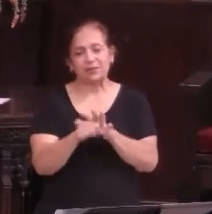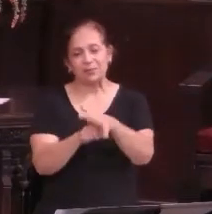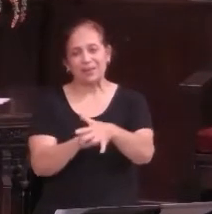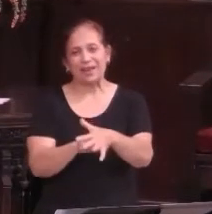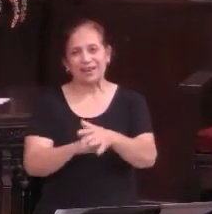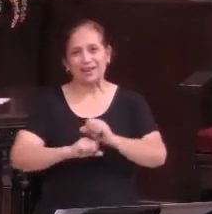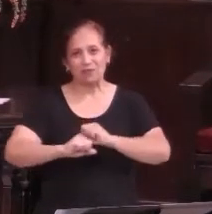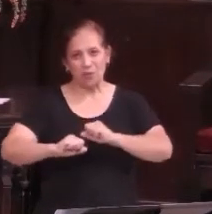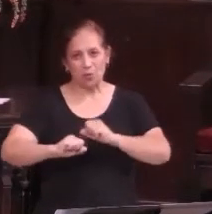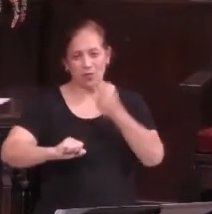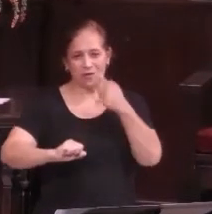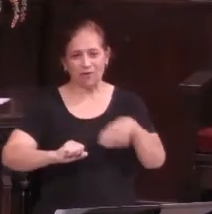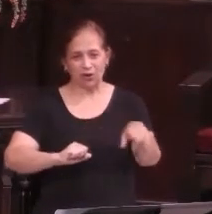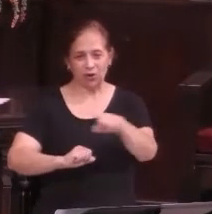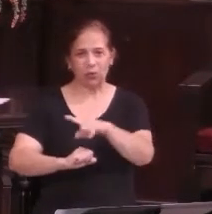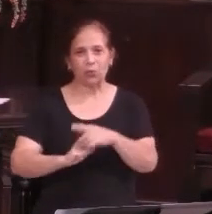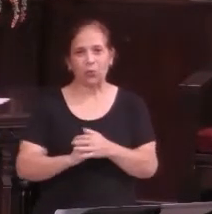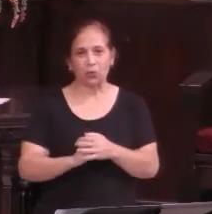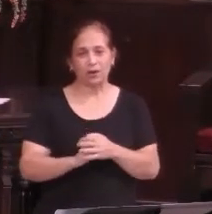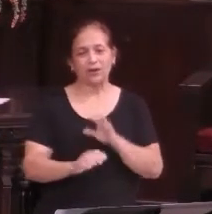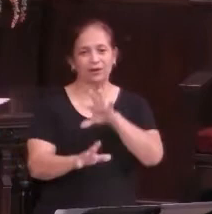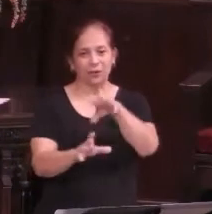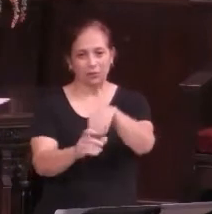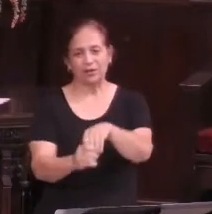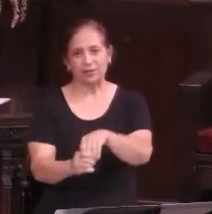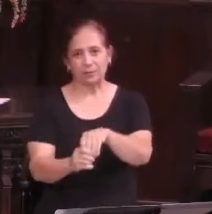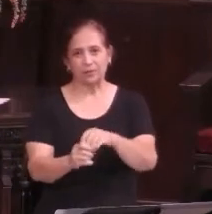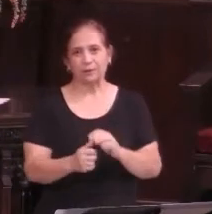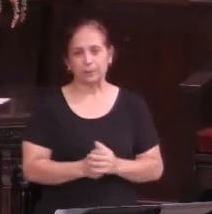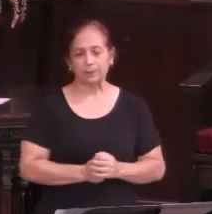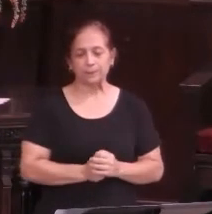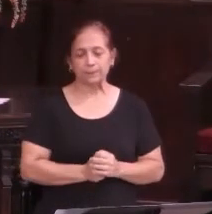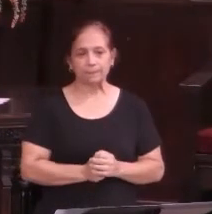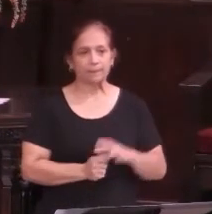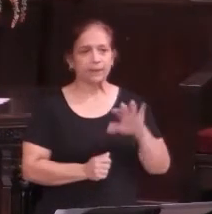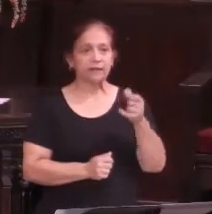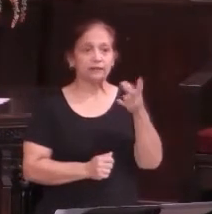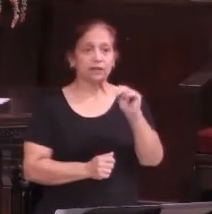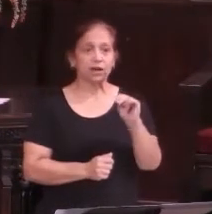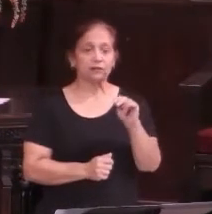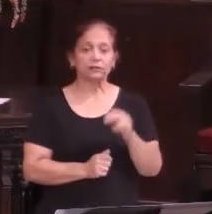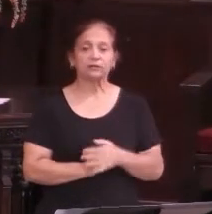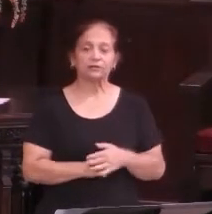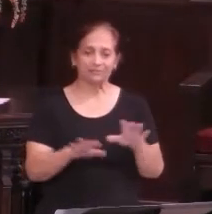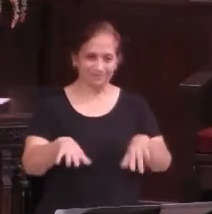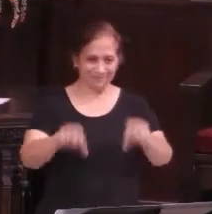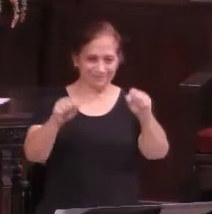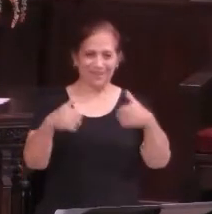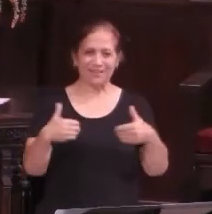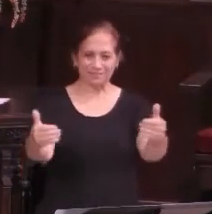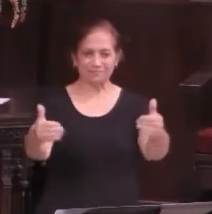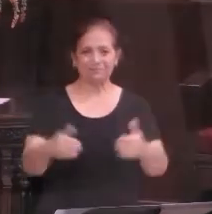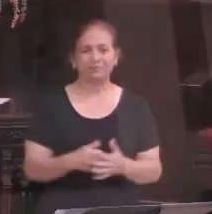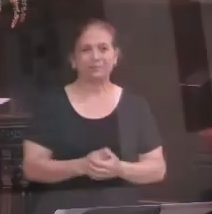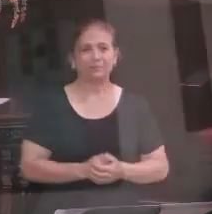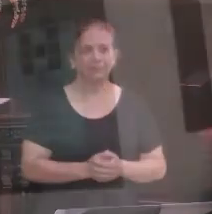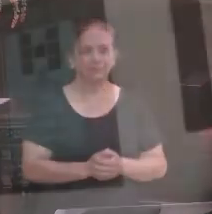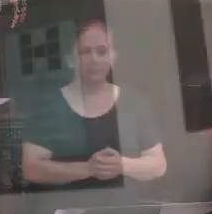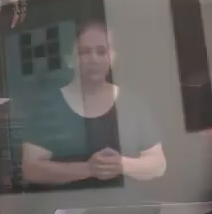room for you to participate. John, take it away.